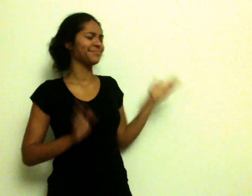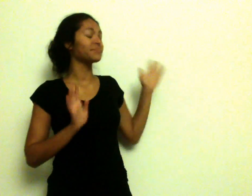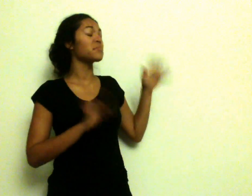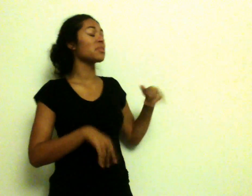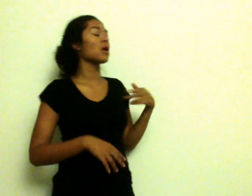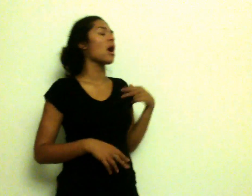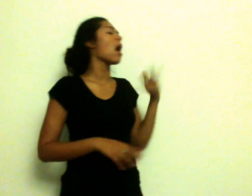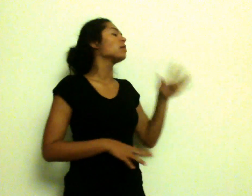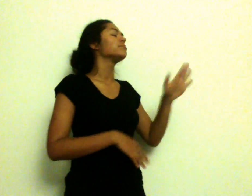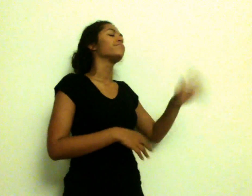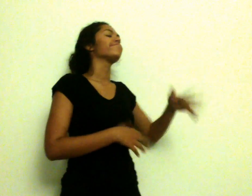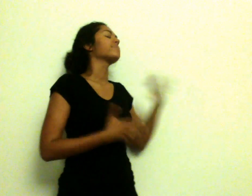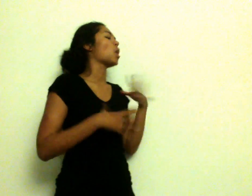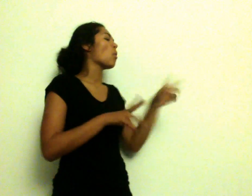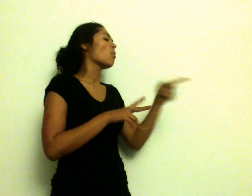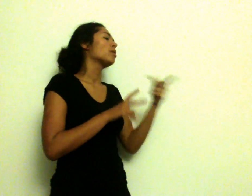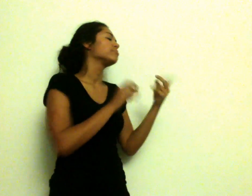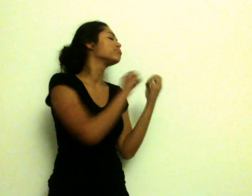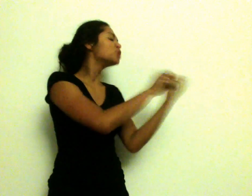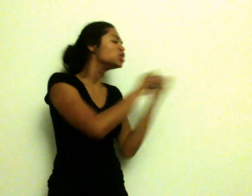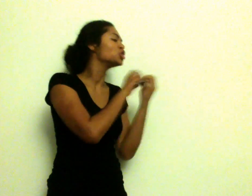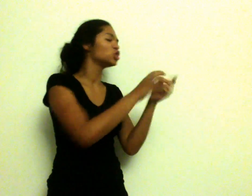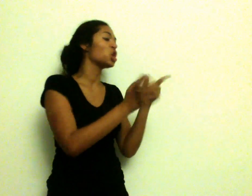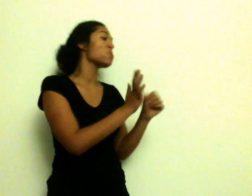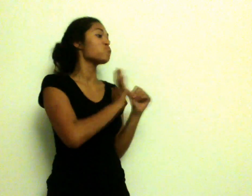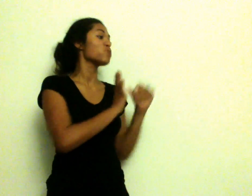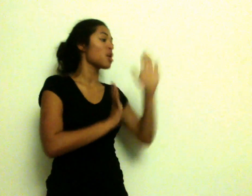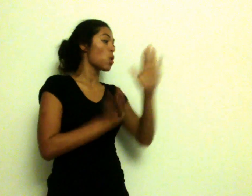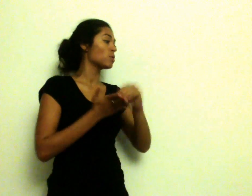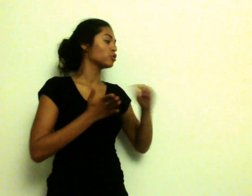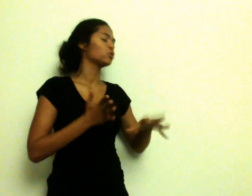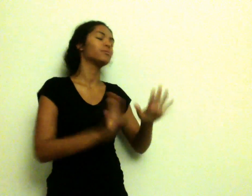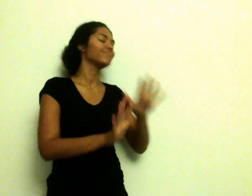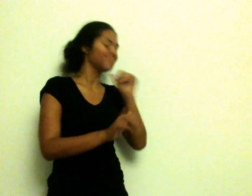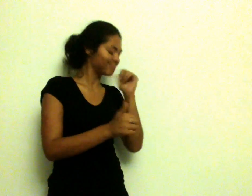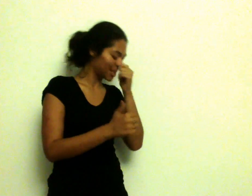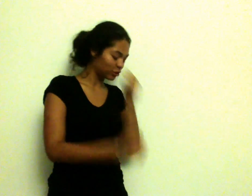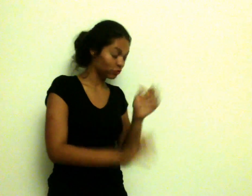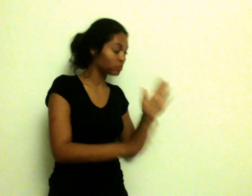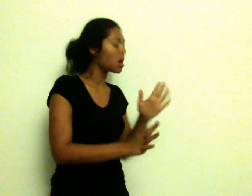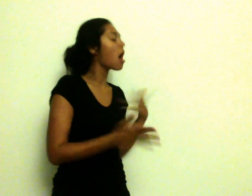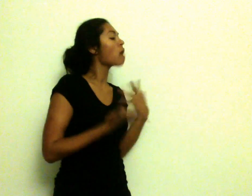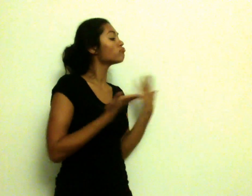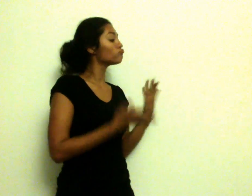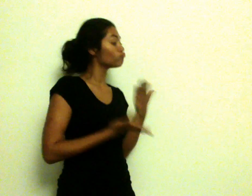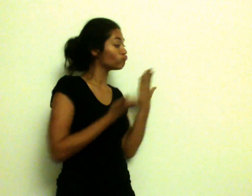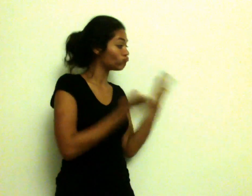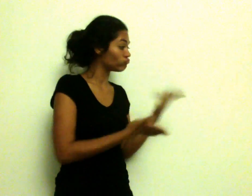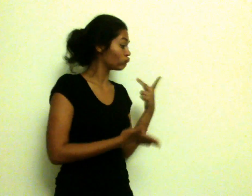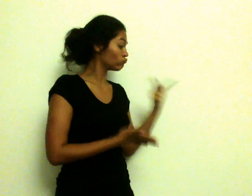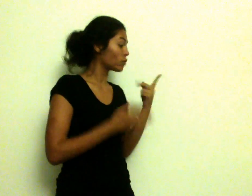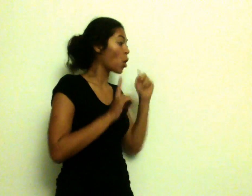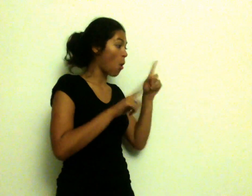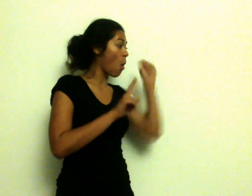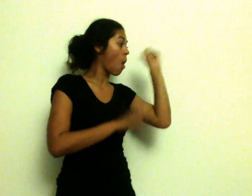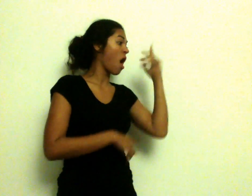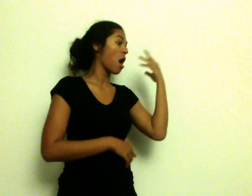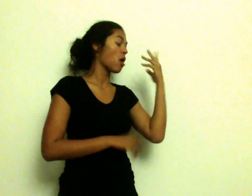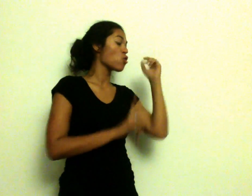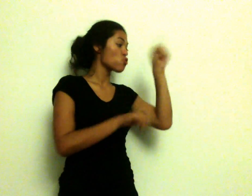You and I are going to get into an argument to try to impress them. I'm really not interested in that at all. I said, do me a favor, let's go out and have lunch one of these days. And I